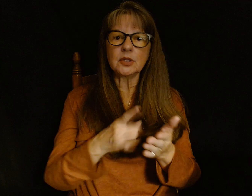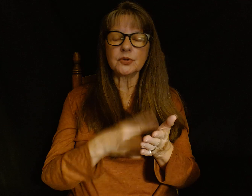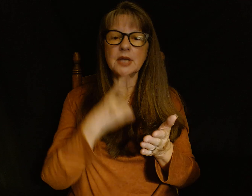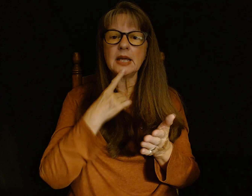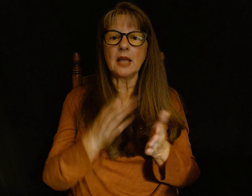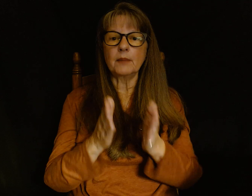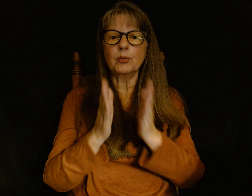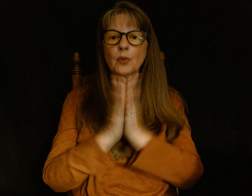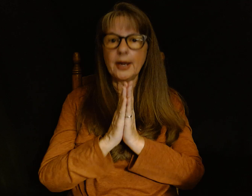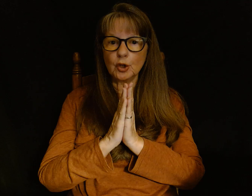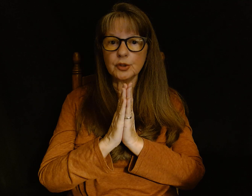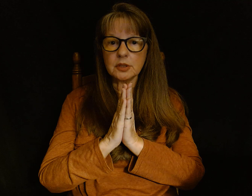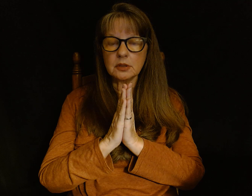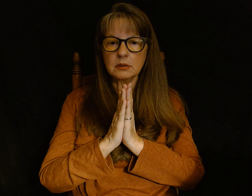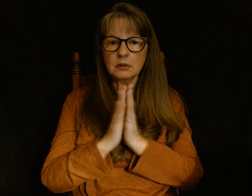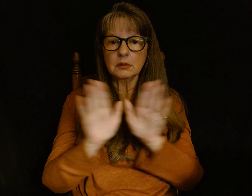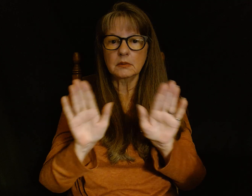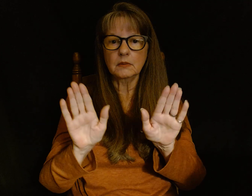say like prayers.